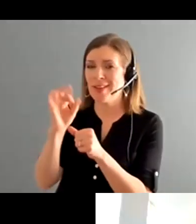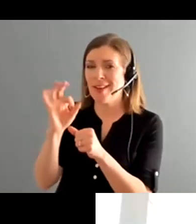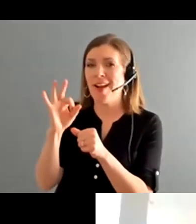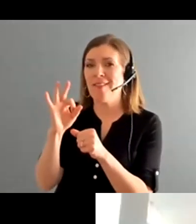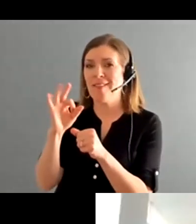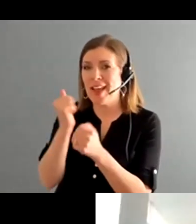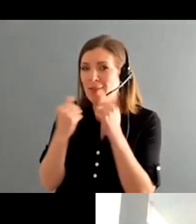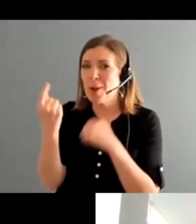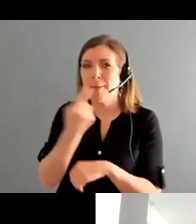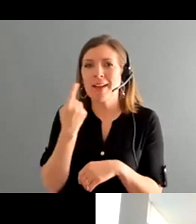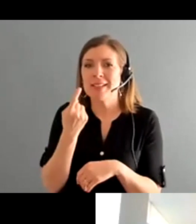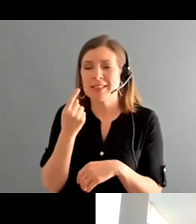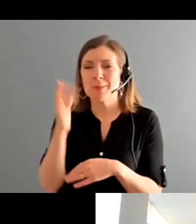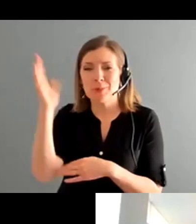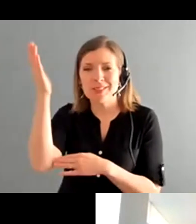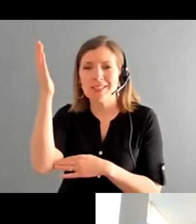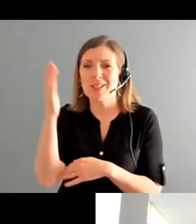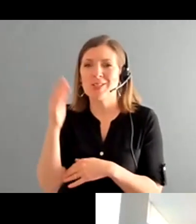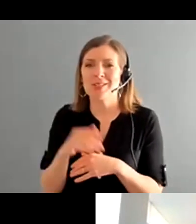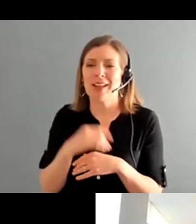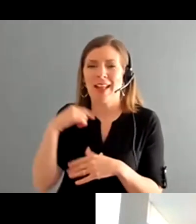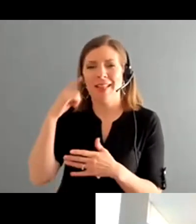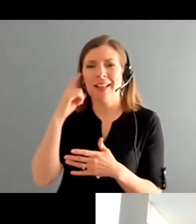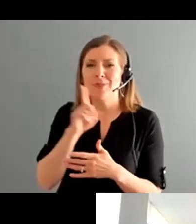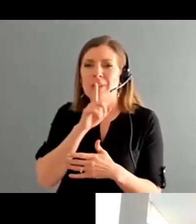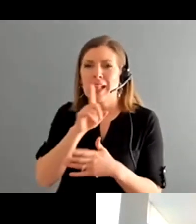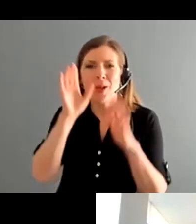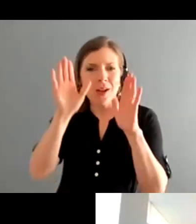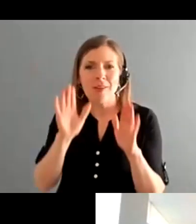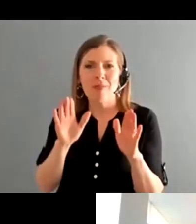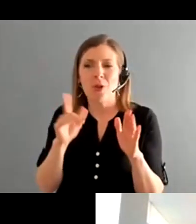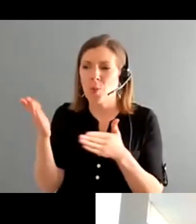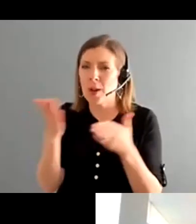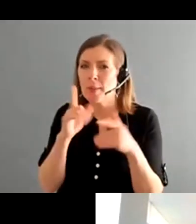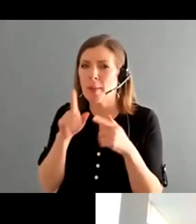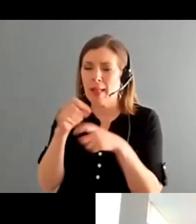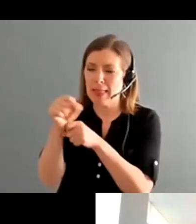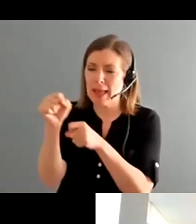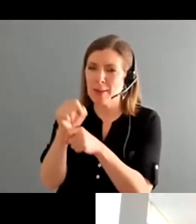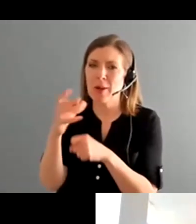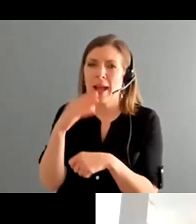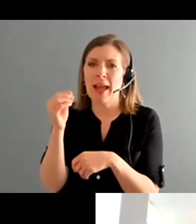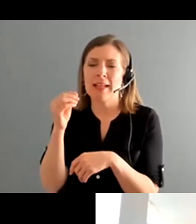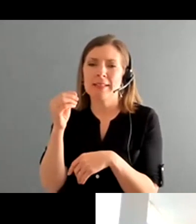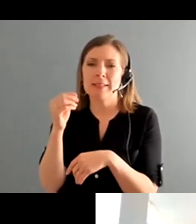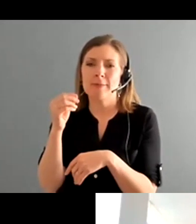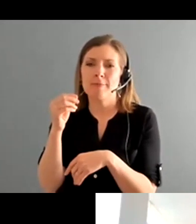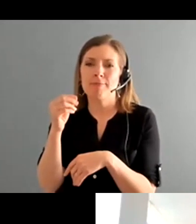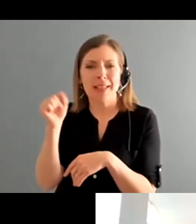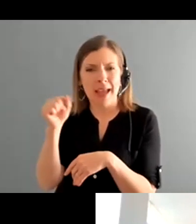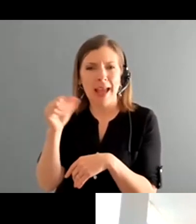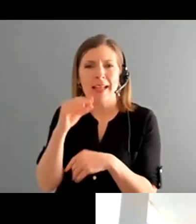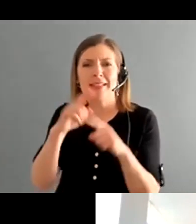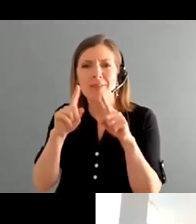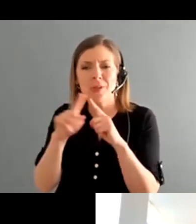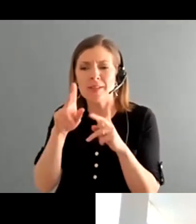of everybody's presentation. And I think it's really wonderful to brought up about labor and and different